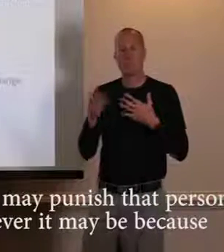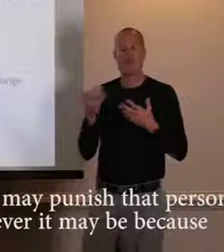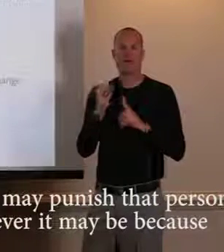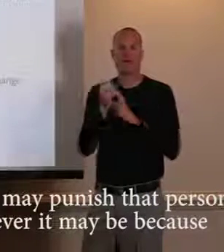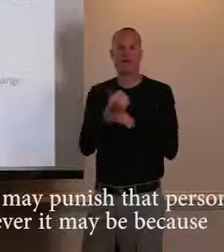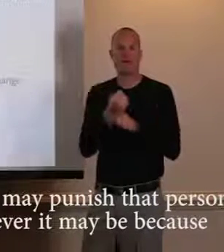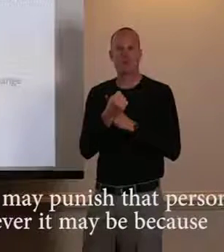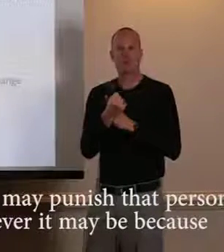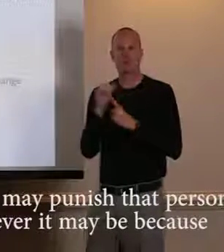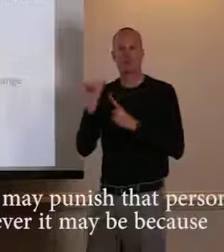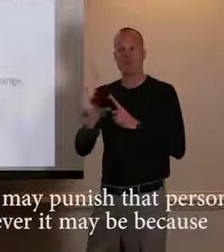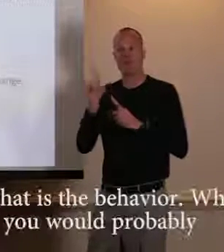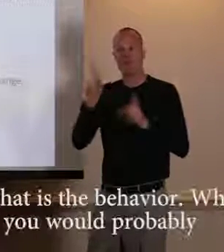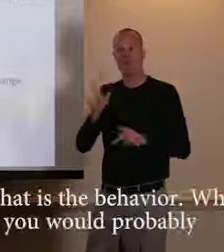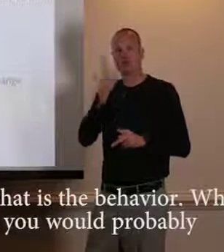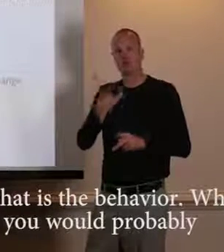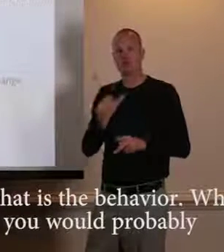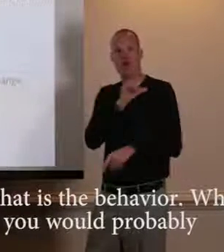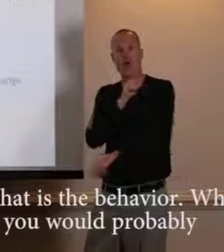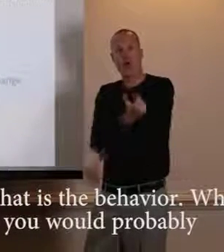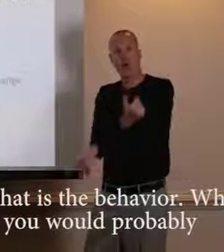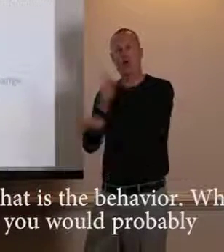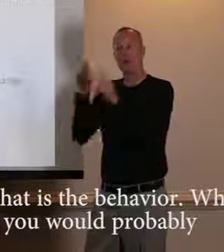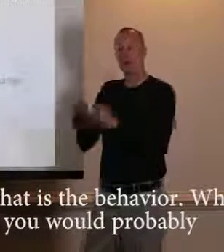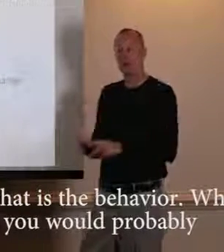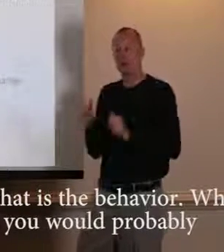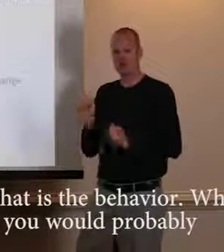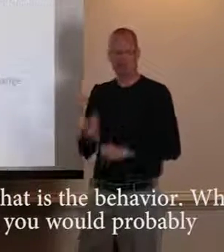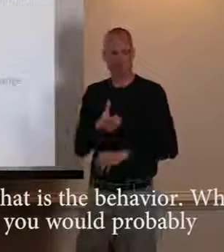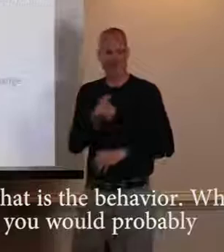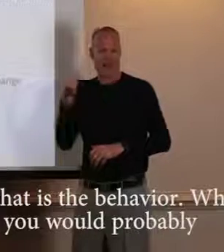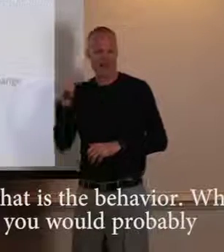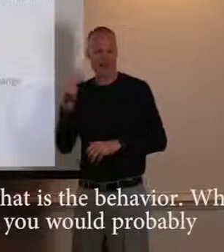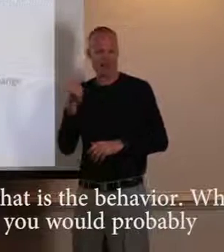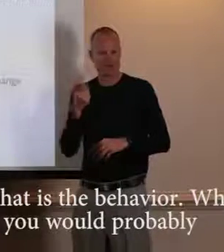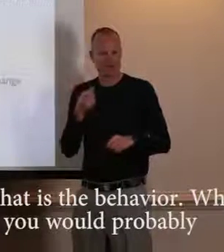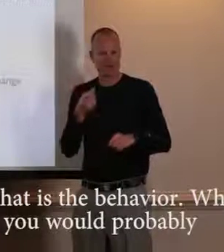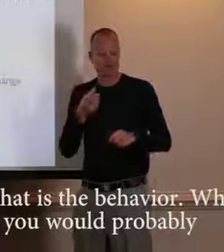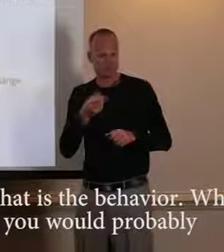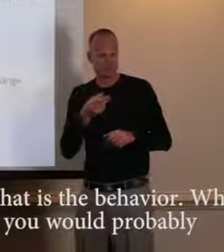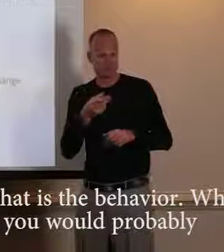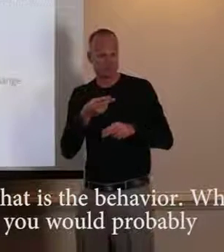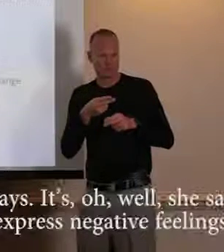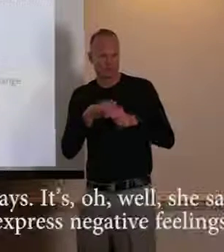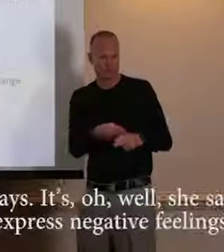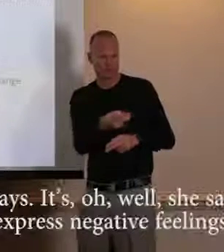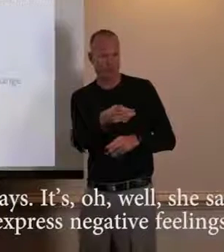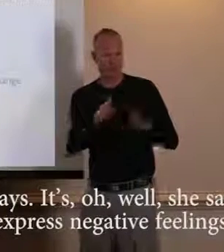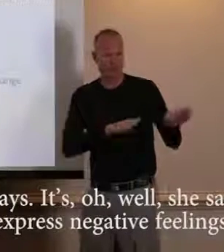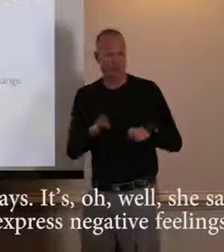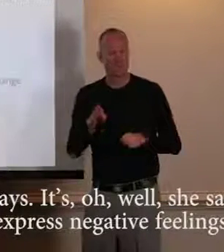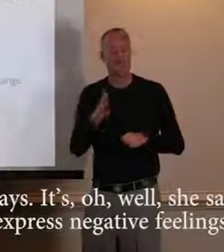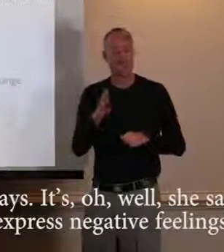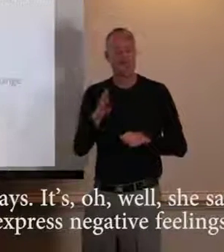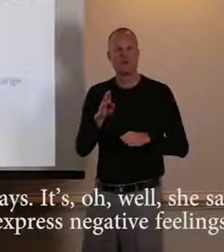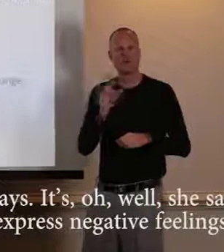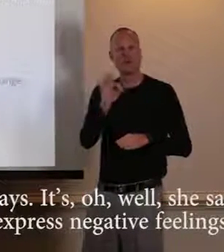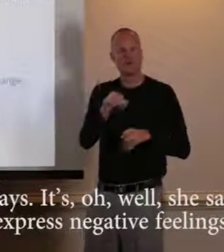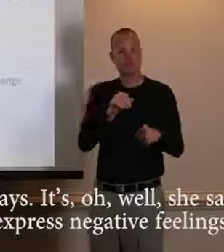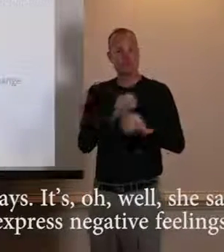may be, because they're viewing that as a behavior, where someone without a disability, you would probably just honor what that person says and says, oh, well, she says no.